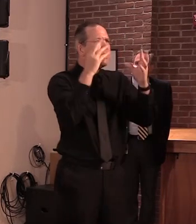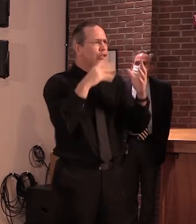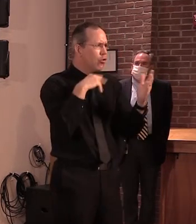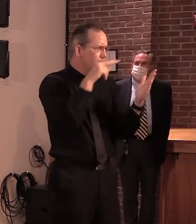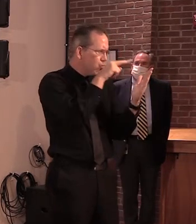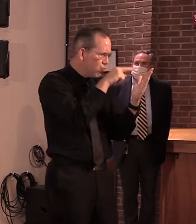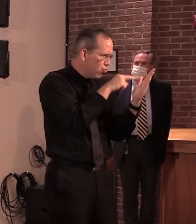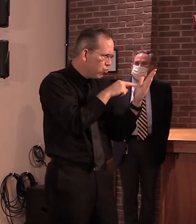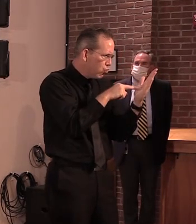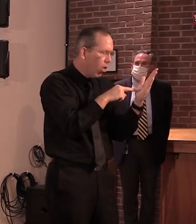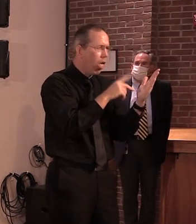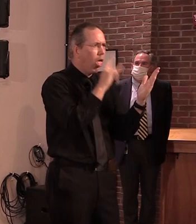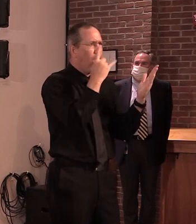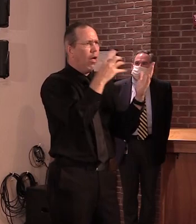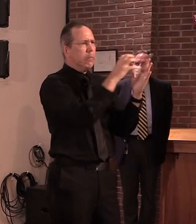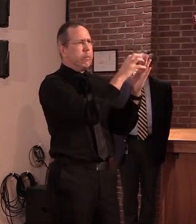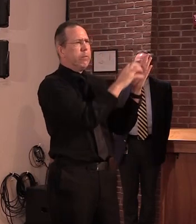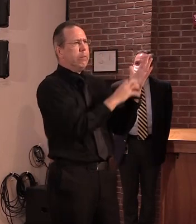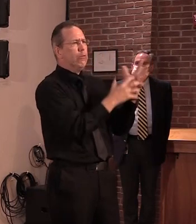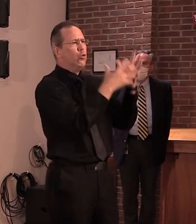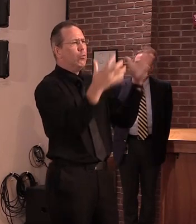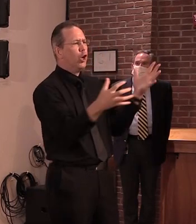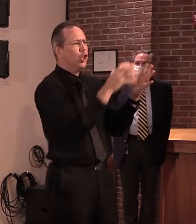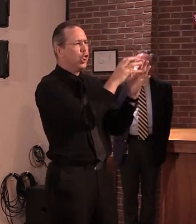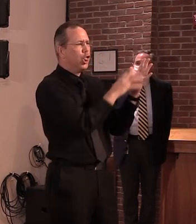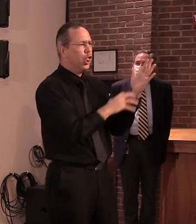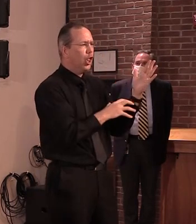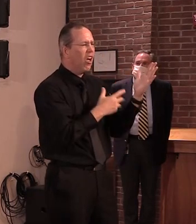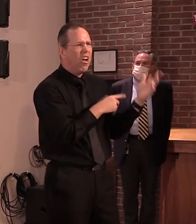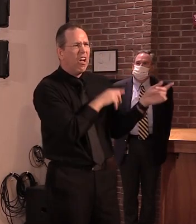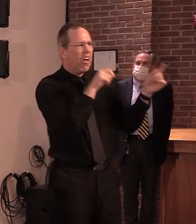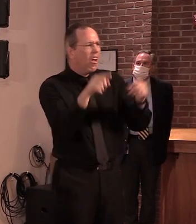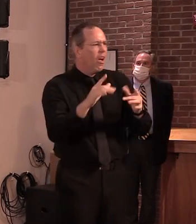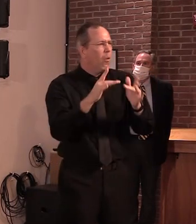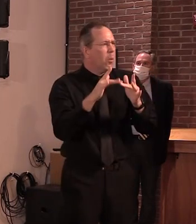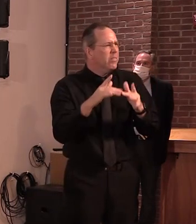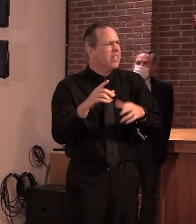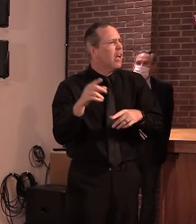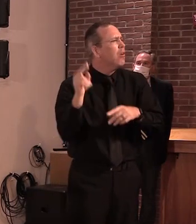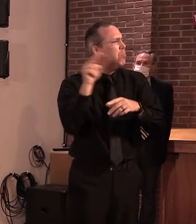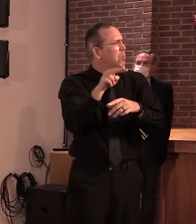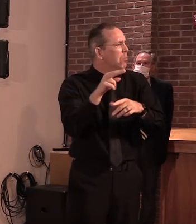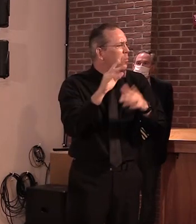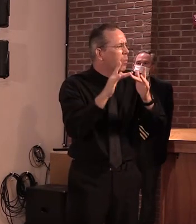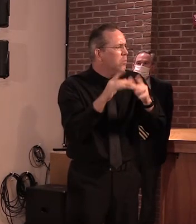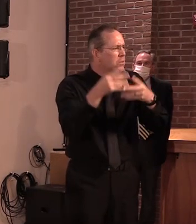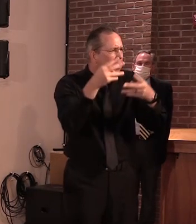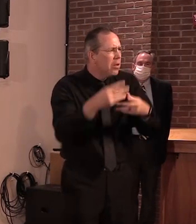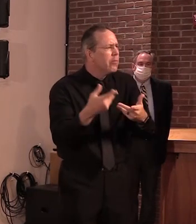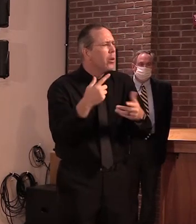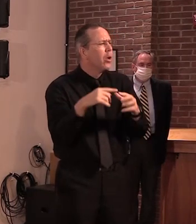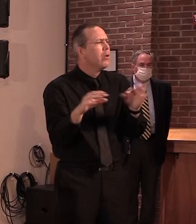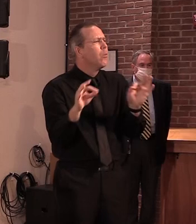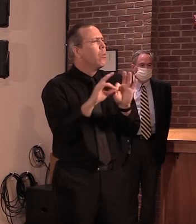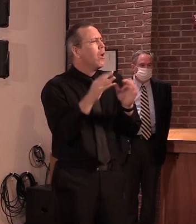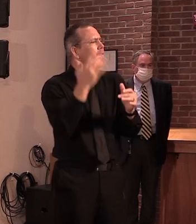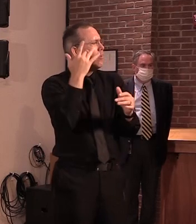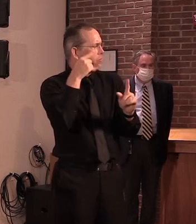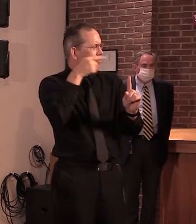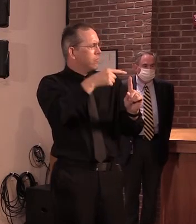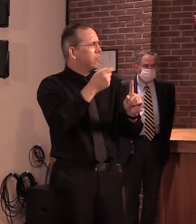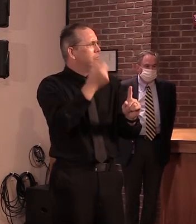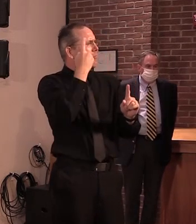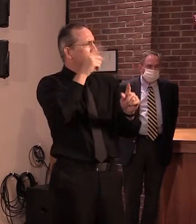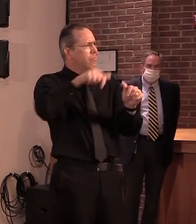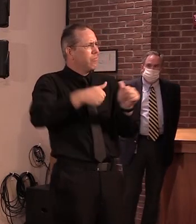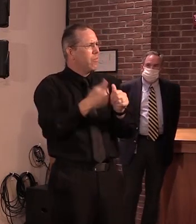word that you have accessible to you. So instead, I'm going to spend a few moments talking about why we think this is so important. An